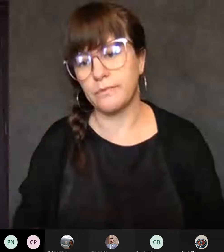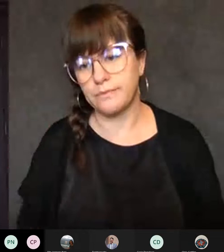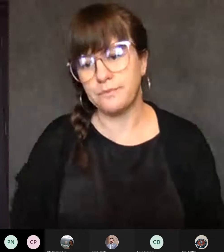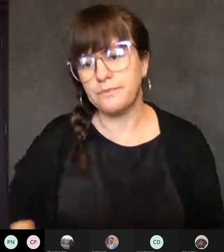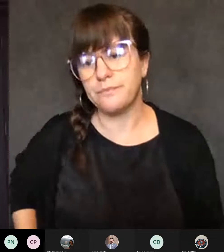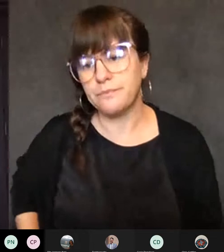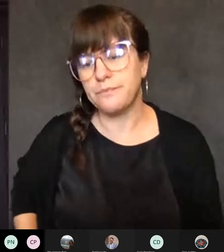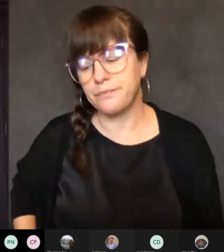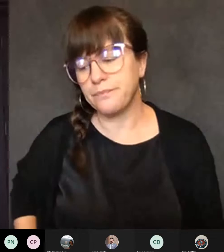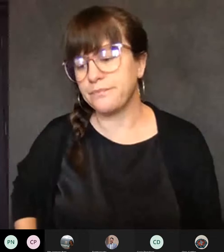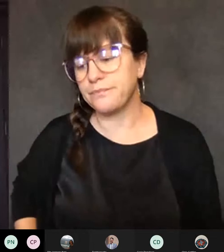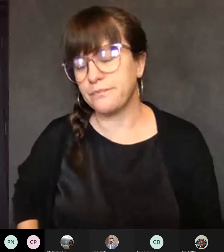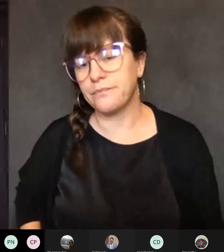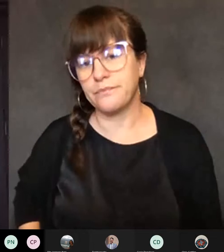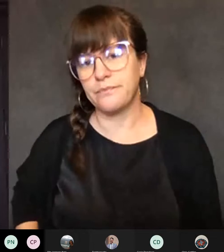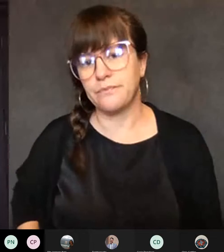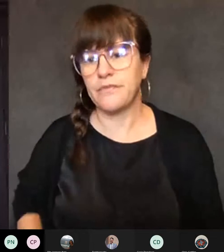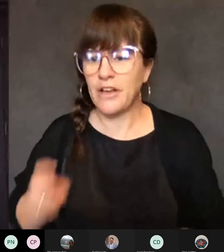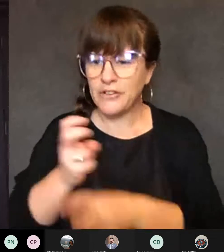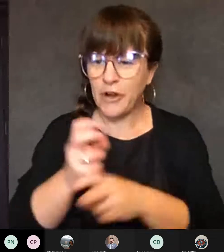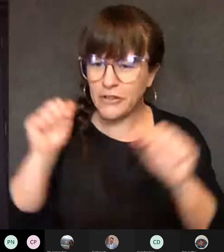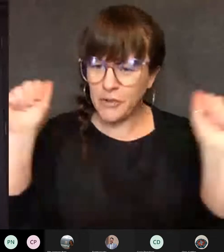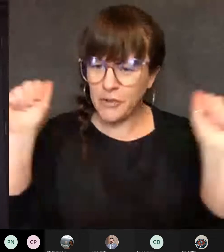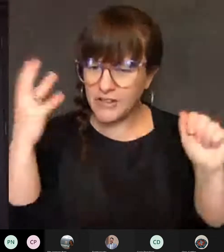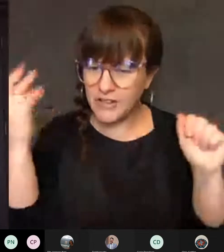back. And it's kind of hard to exercise outside right now.